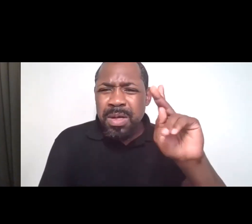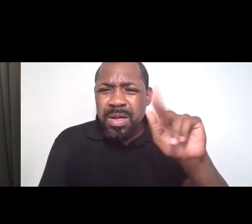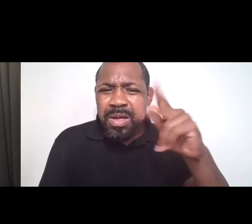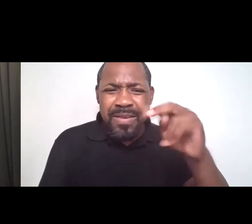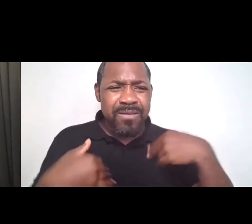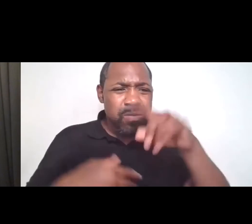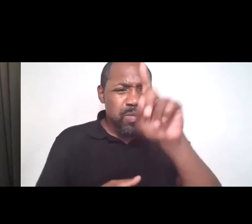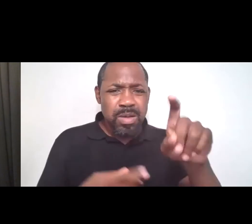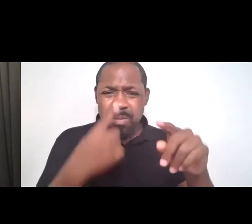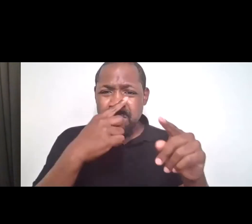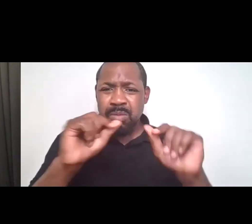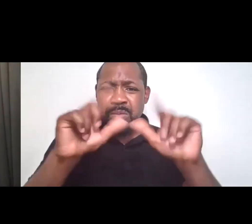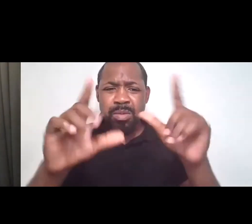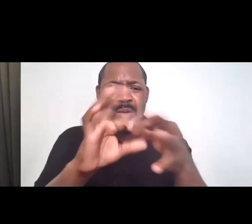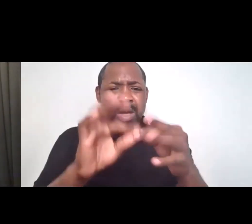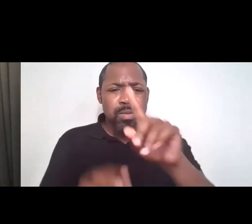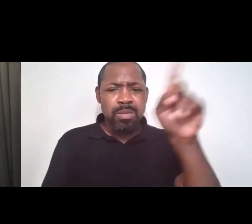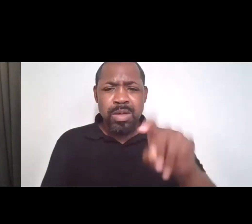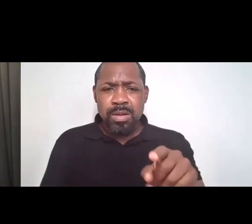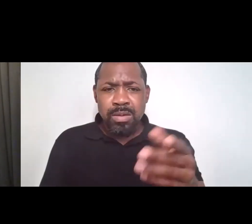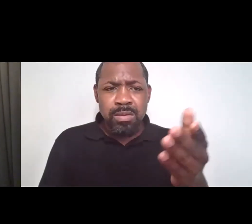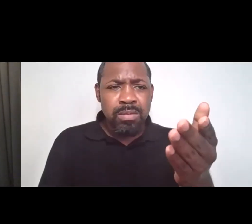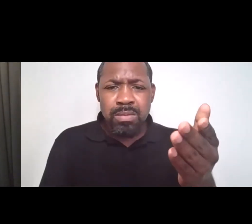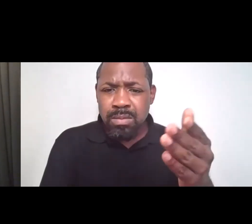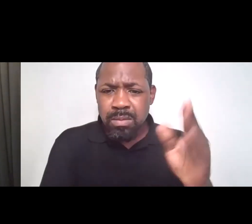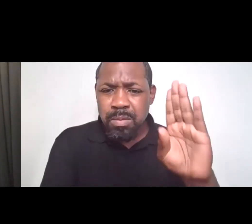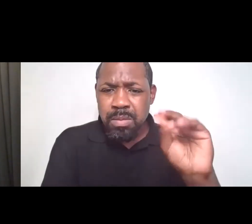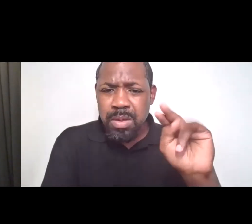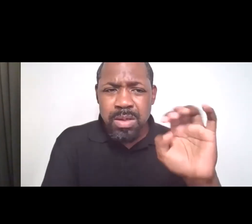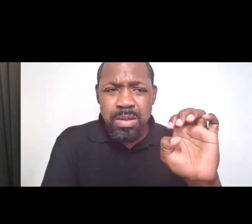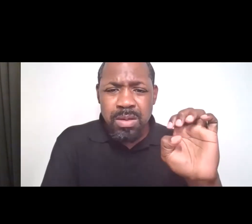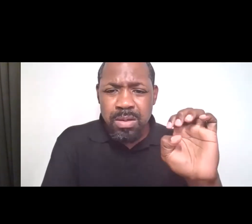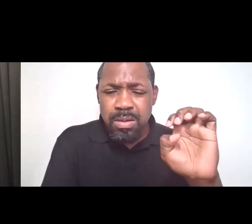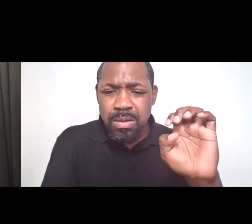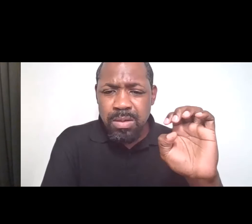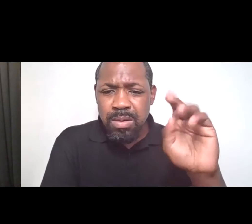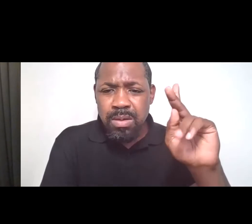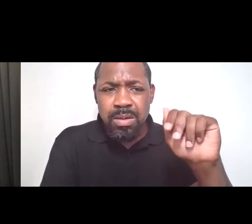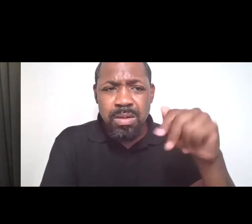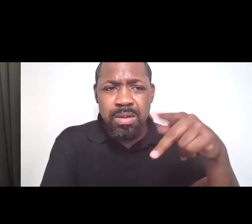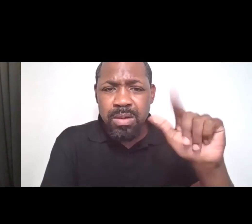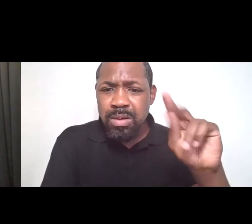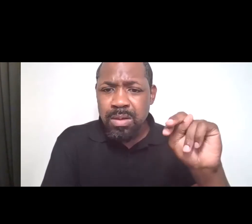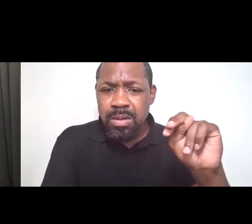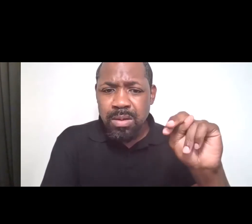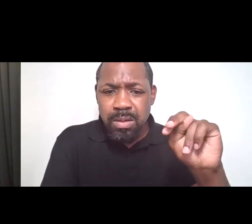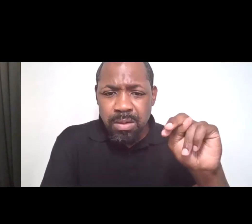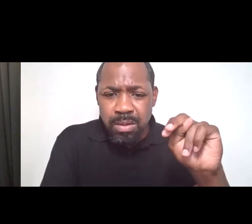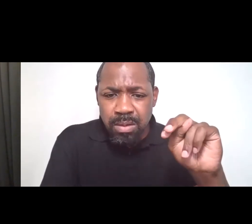Bonnie Kaplan has a question. If you wouldn't mind opening up your video so that you can ask the question you wrote in the chat. Bonnie